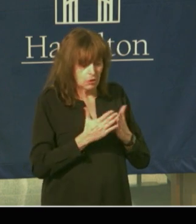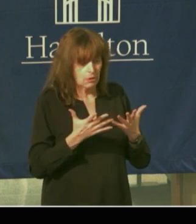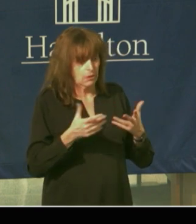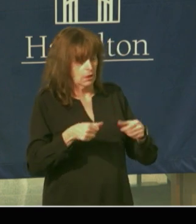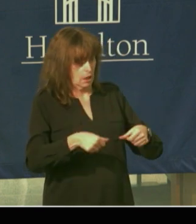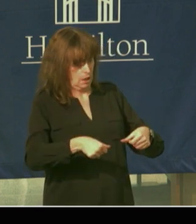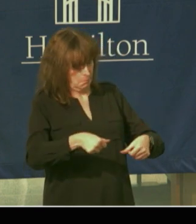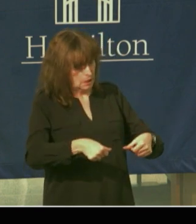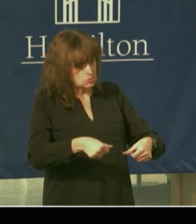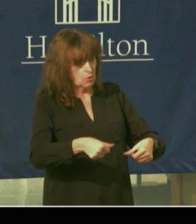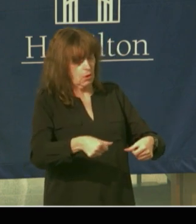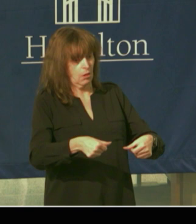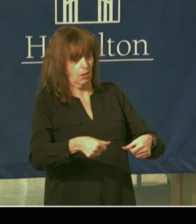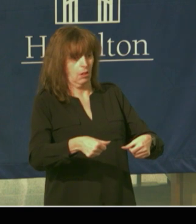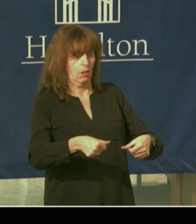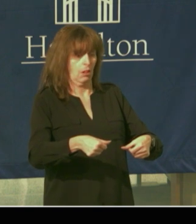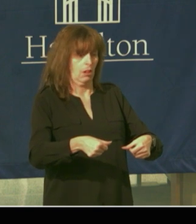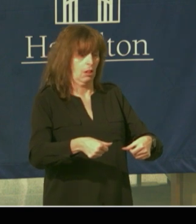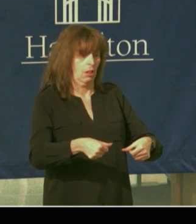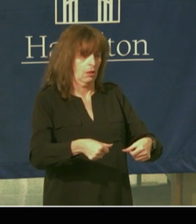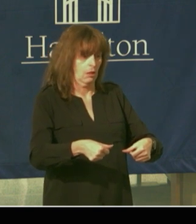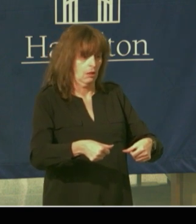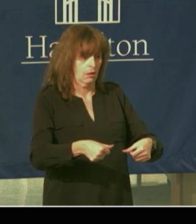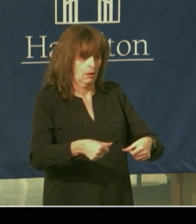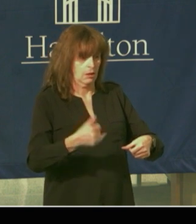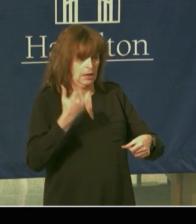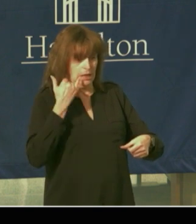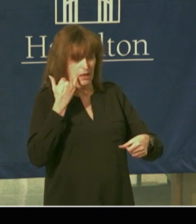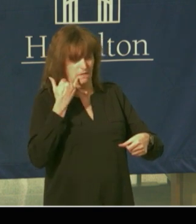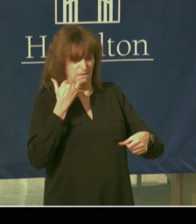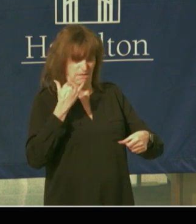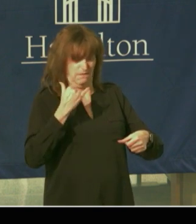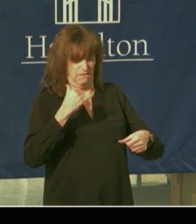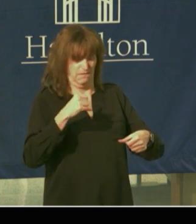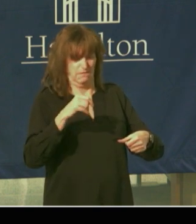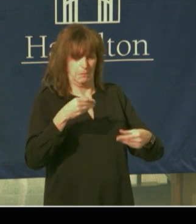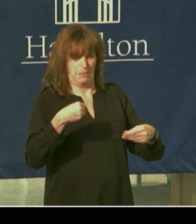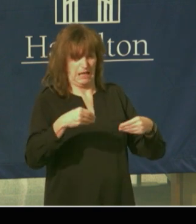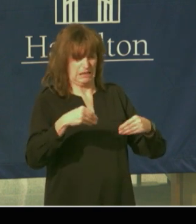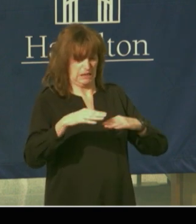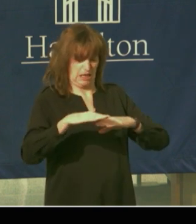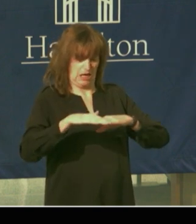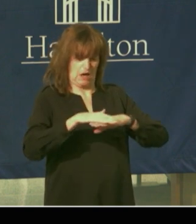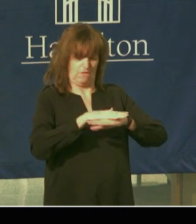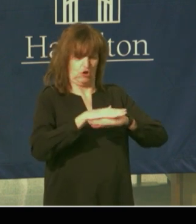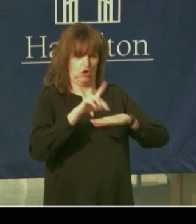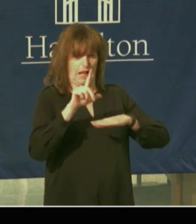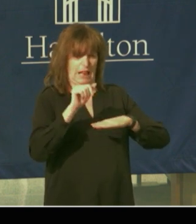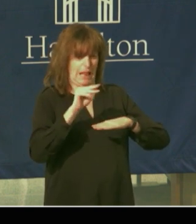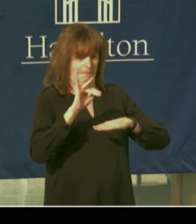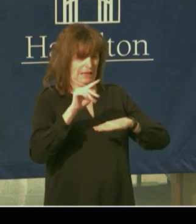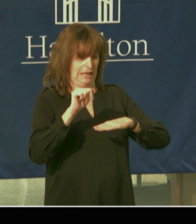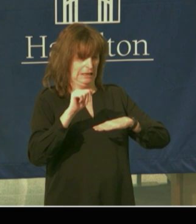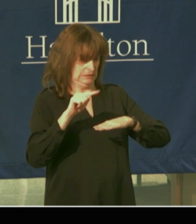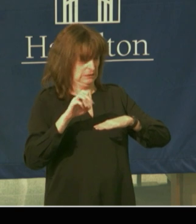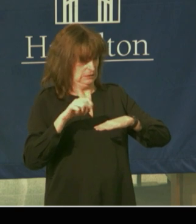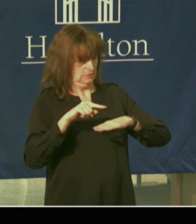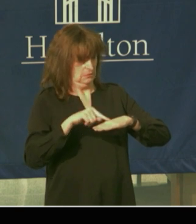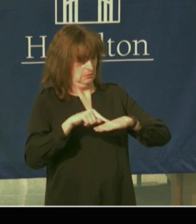of waterproof. I think my advice would be to give them a wipe down as